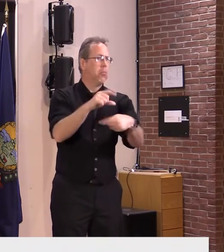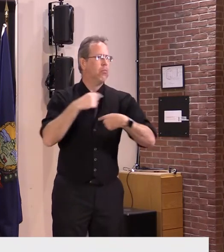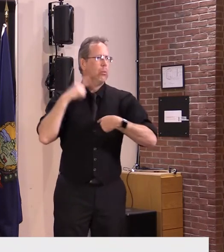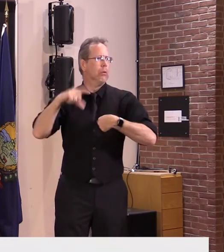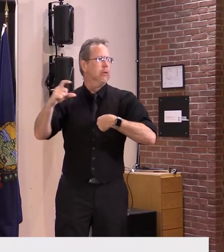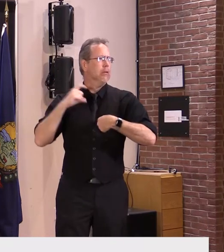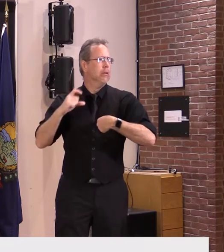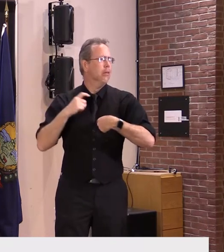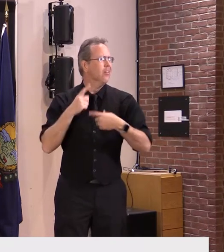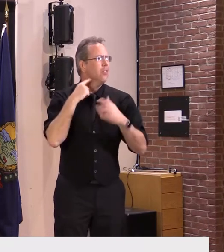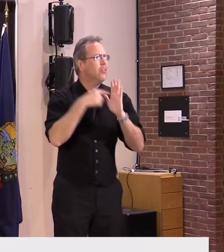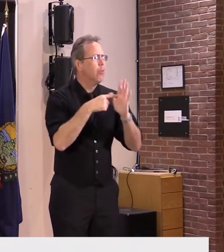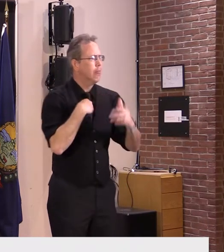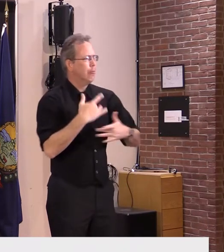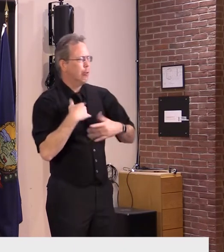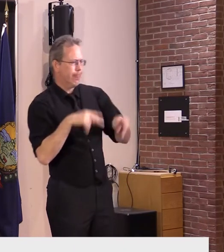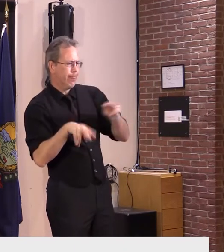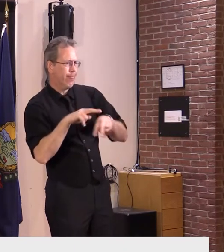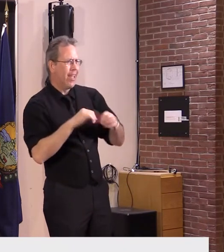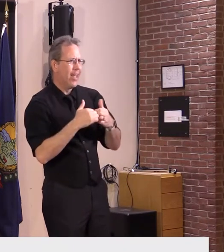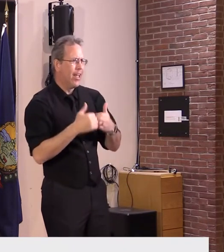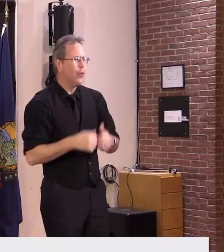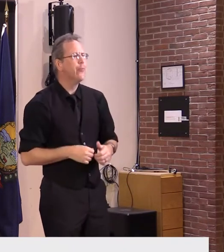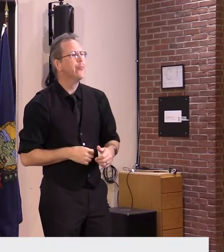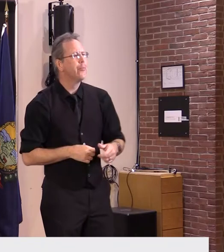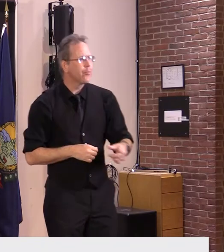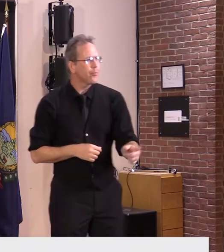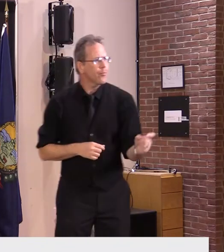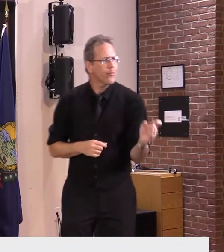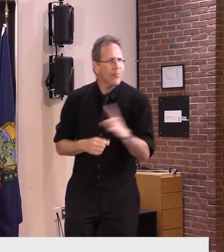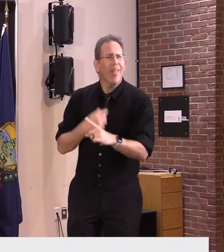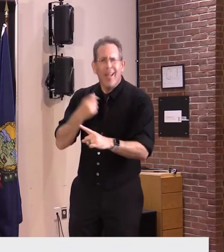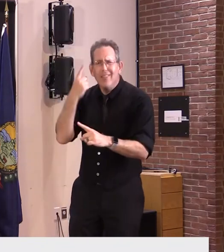I understand that distinction. I guess my question more is,